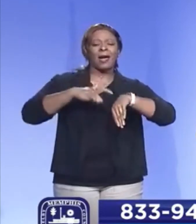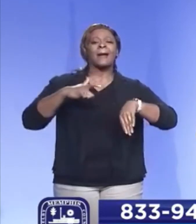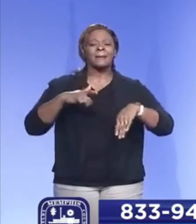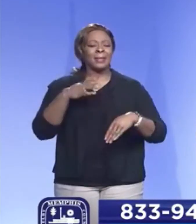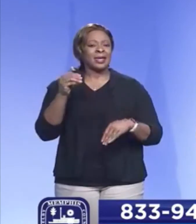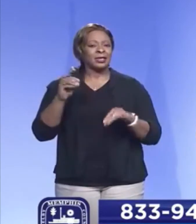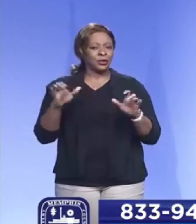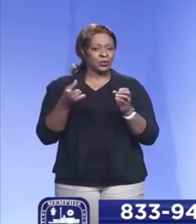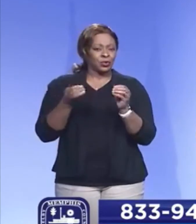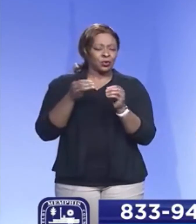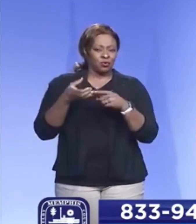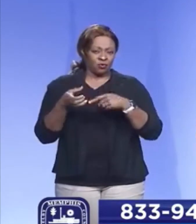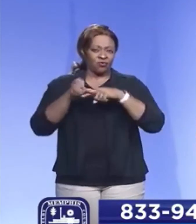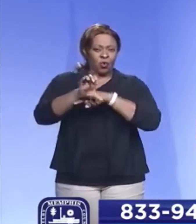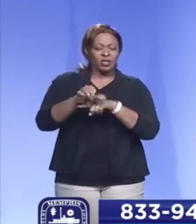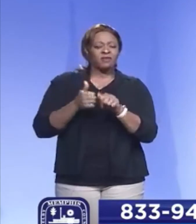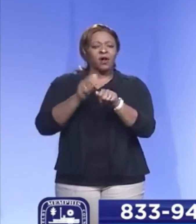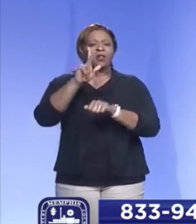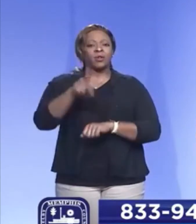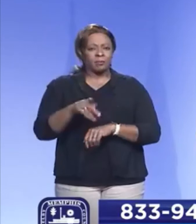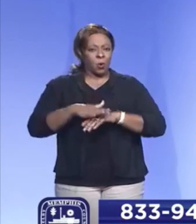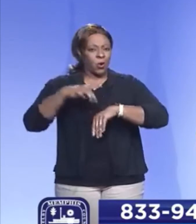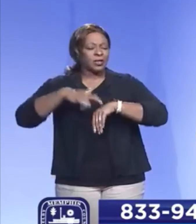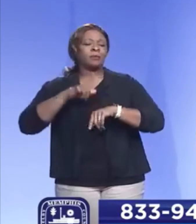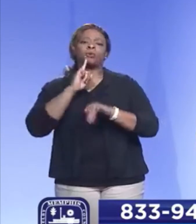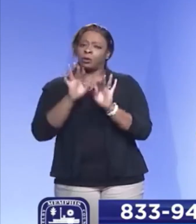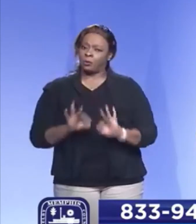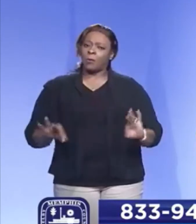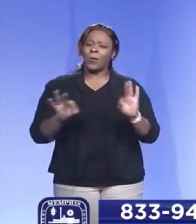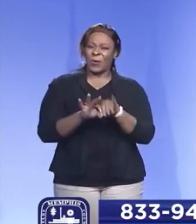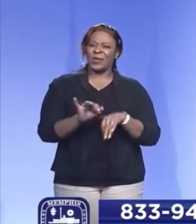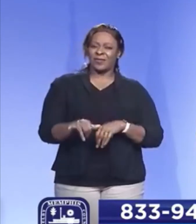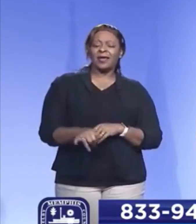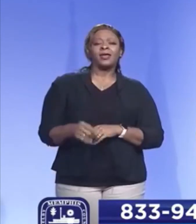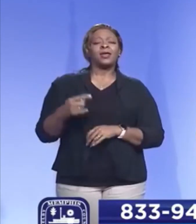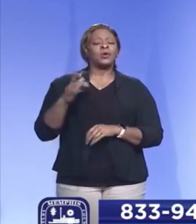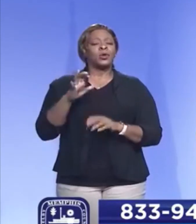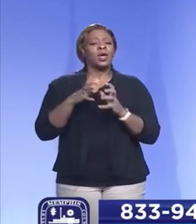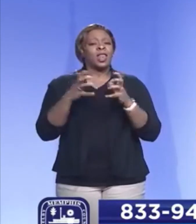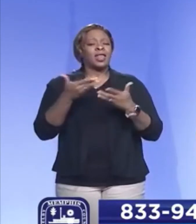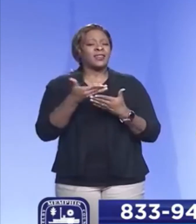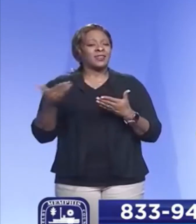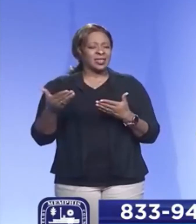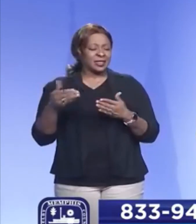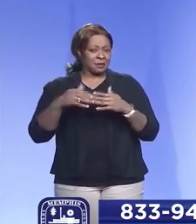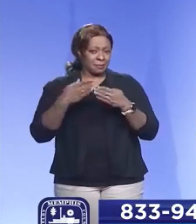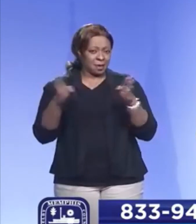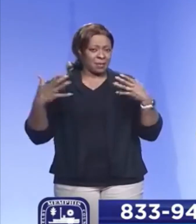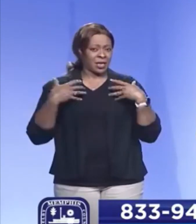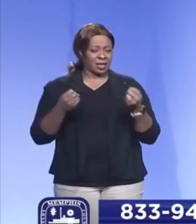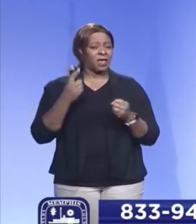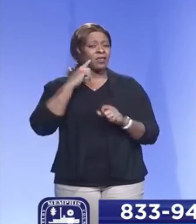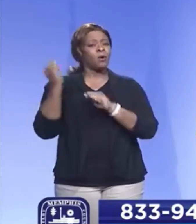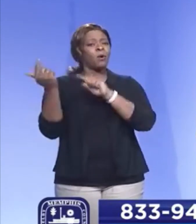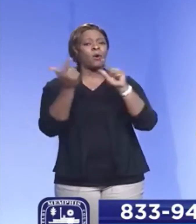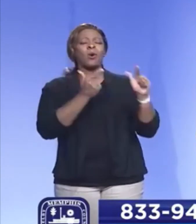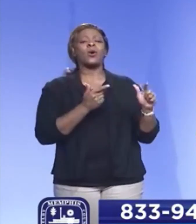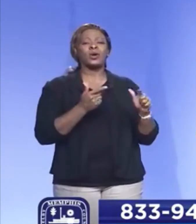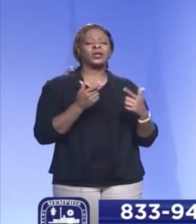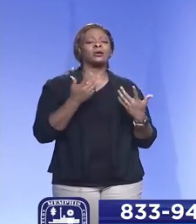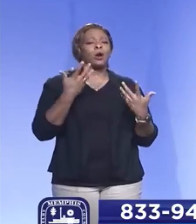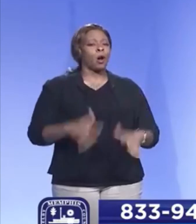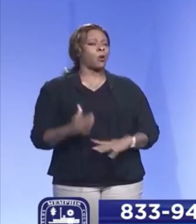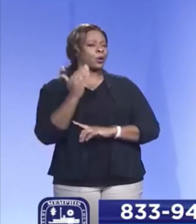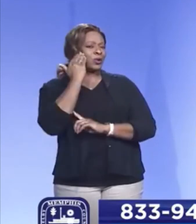to do enforcement and follow-up, which is critical. We do many things in public health. I think everyone is acutely aware